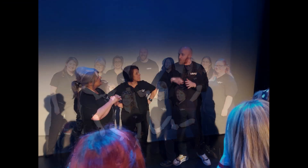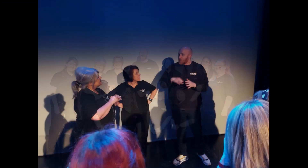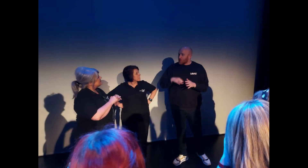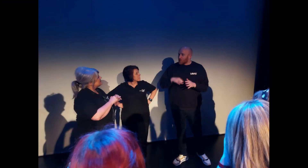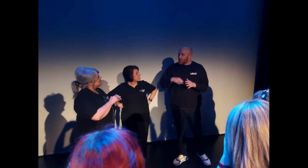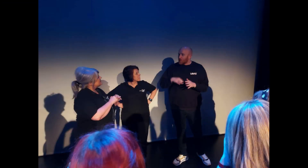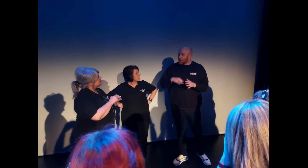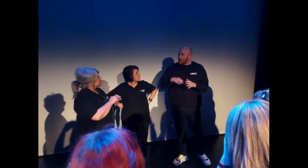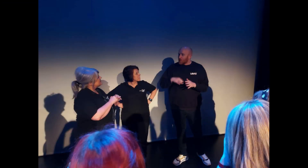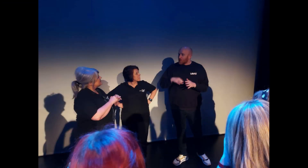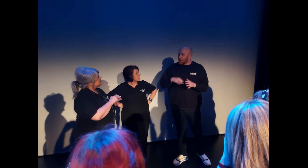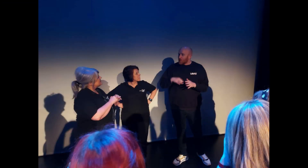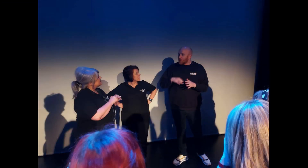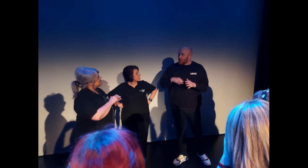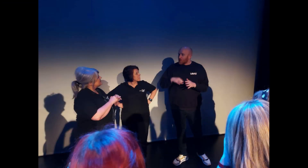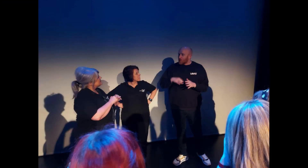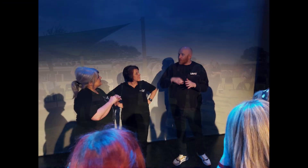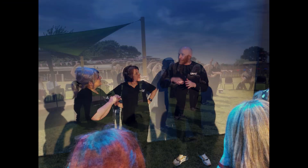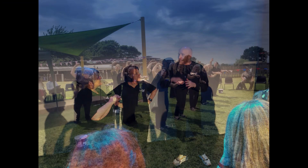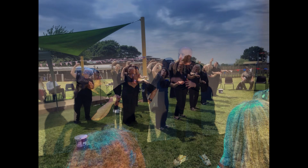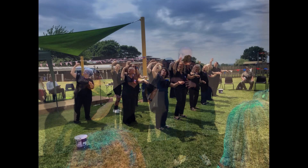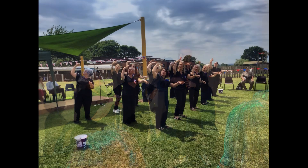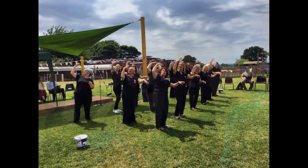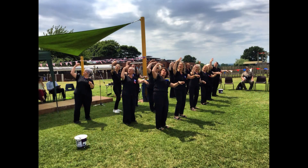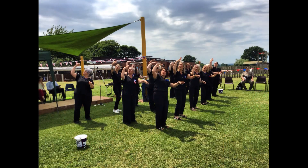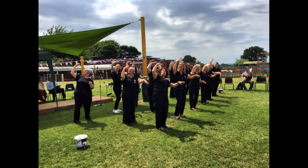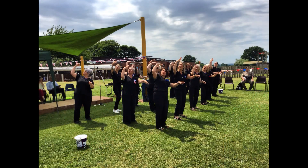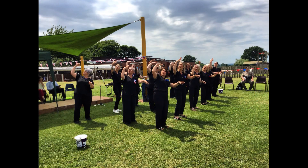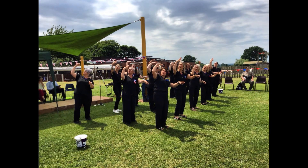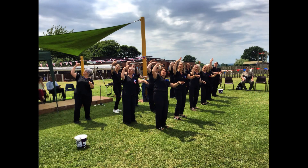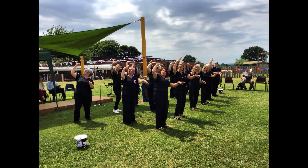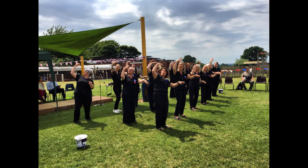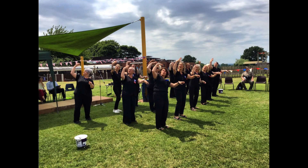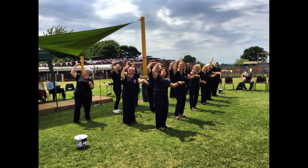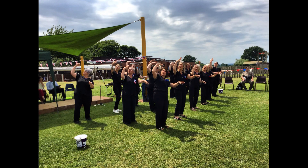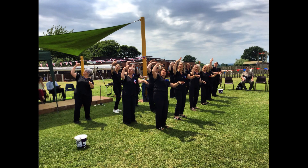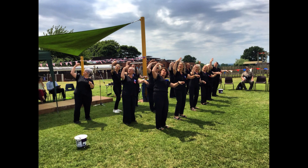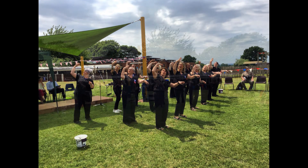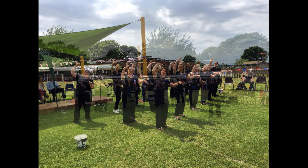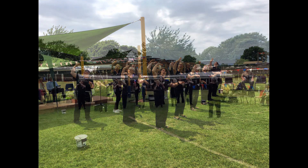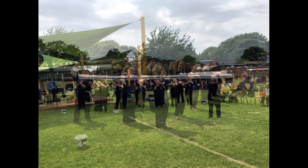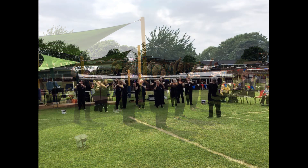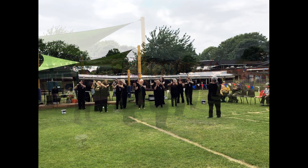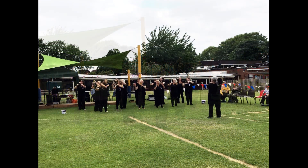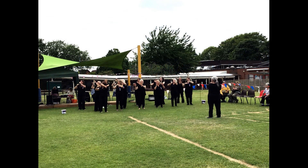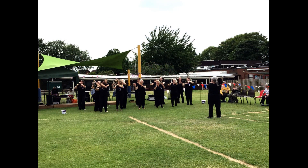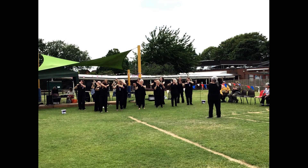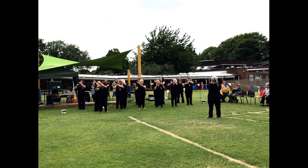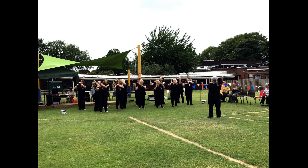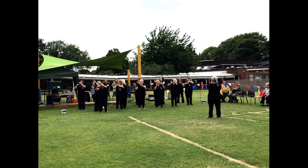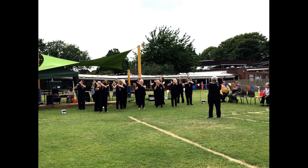tired of living life on the merry-go-round. And you can't find a